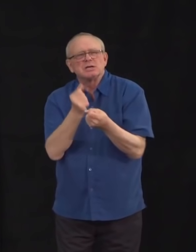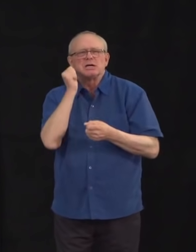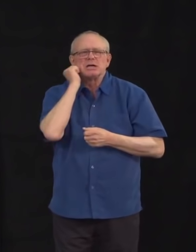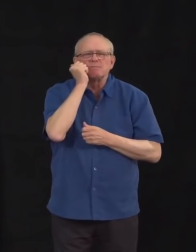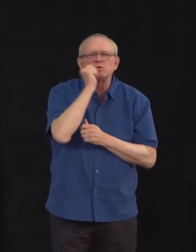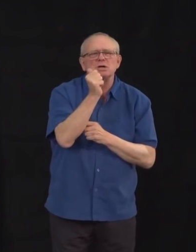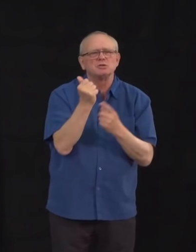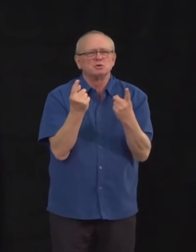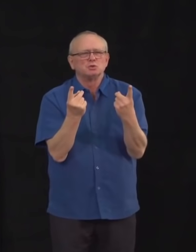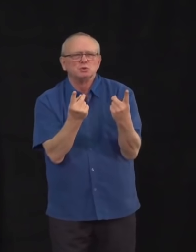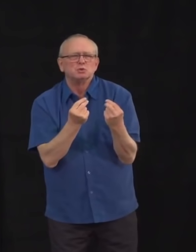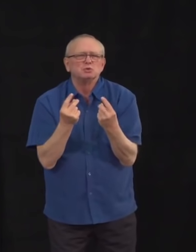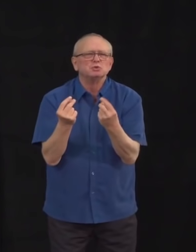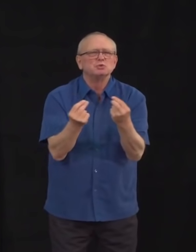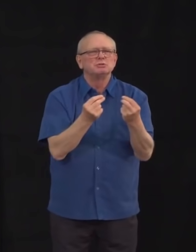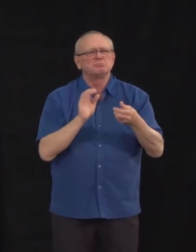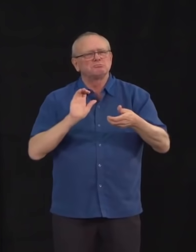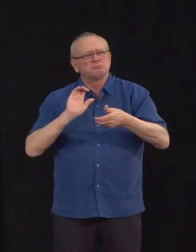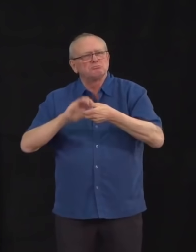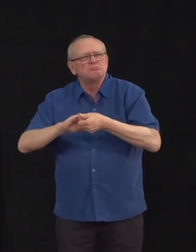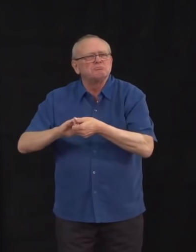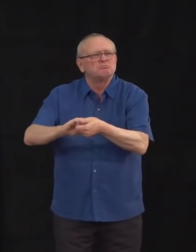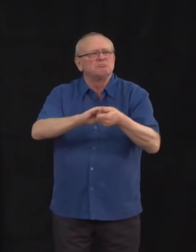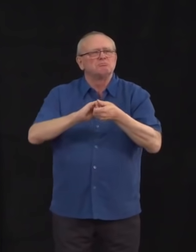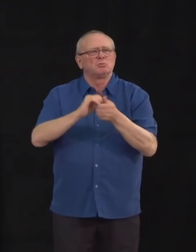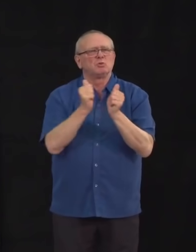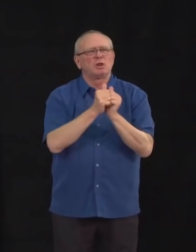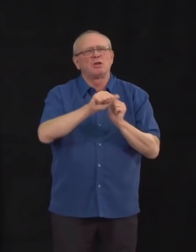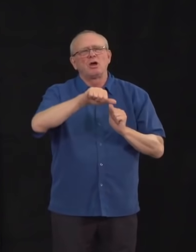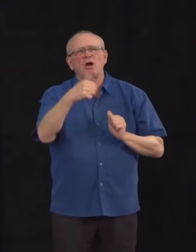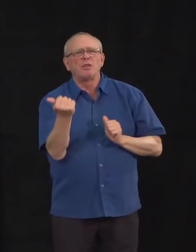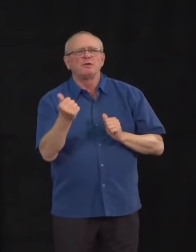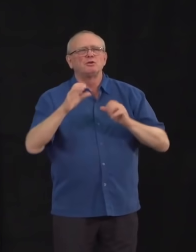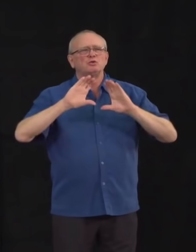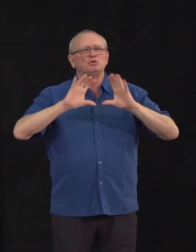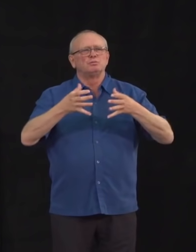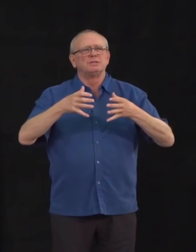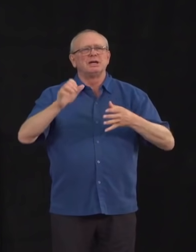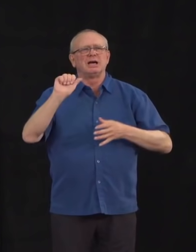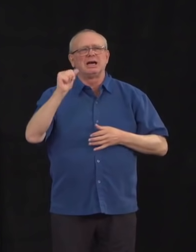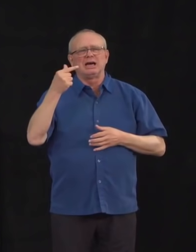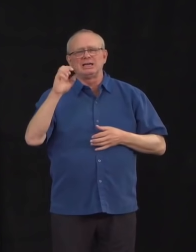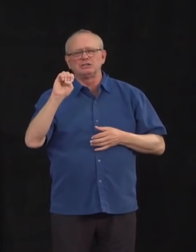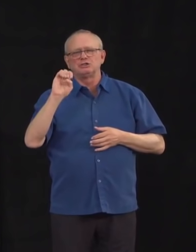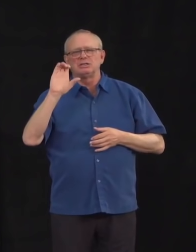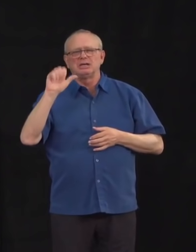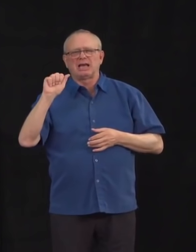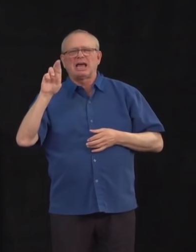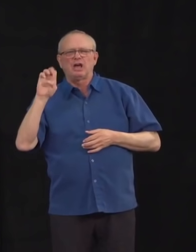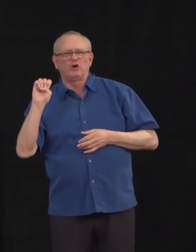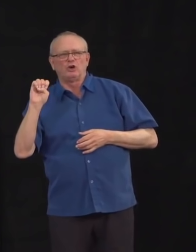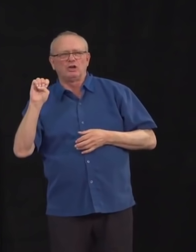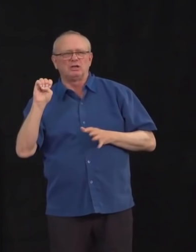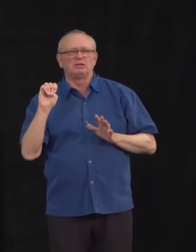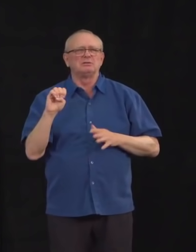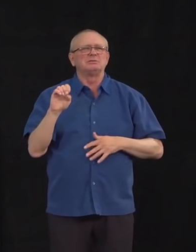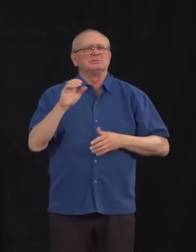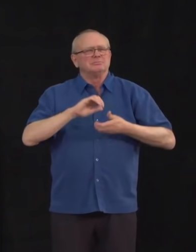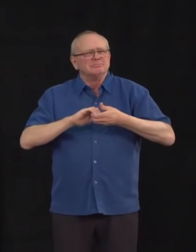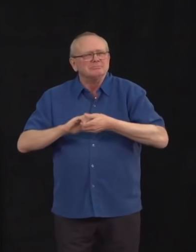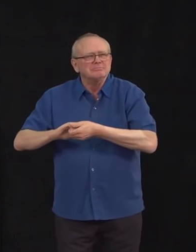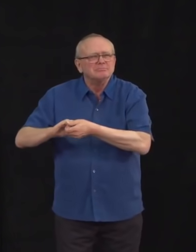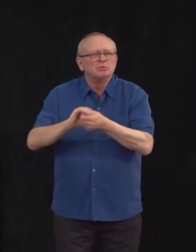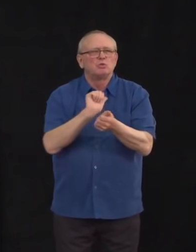aged care and will continue to support staffing as this transition occurs over the coming days. We will continue to monitor